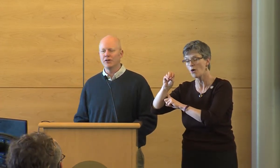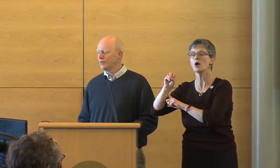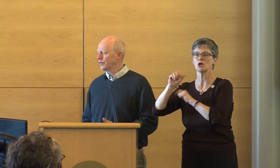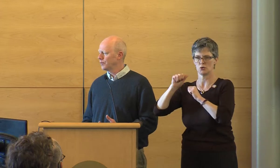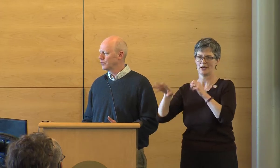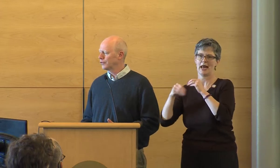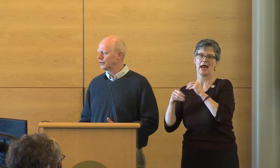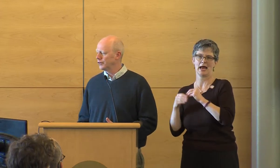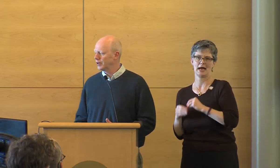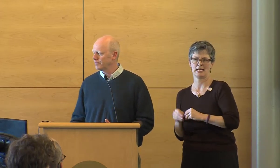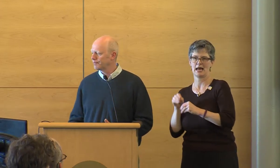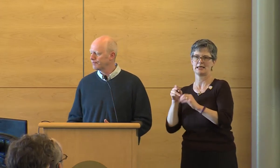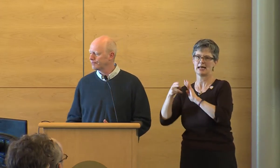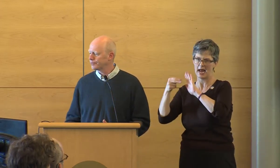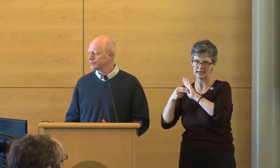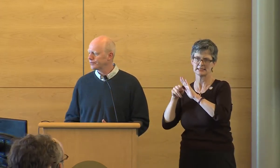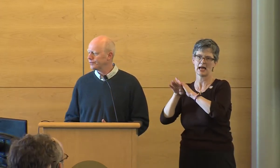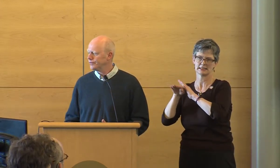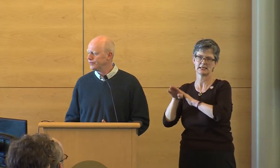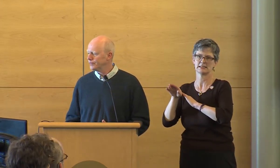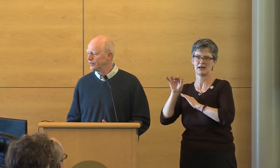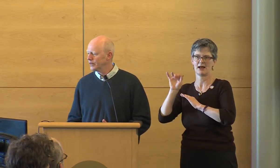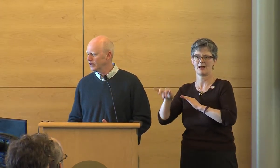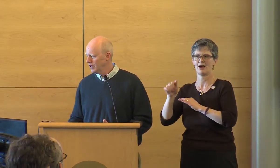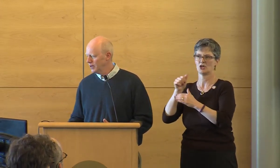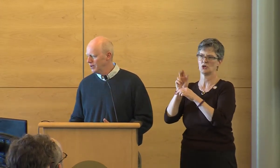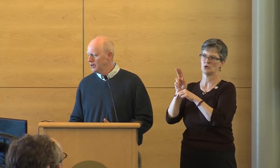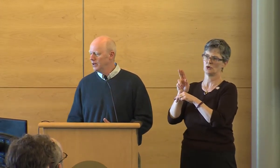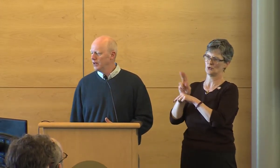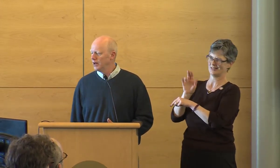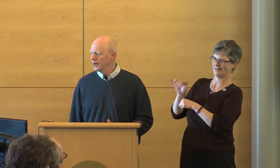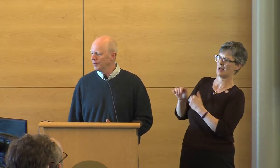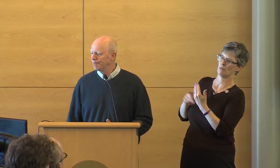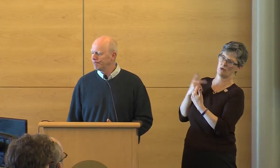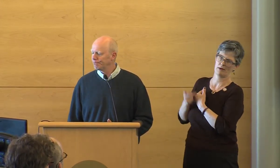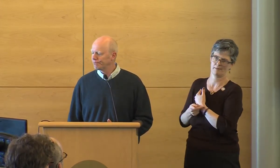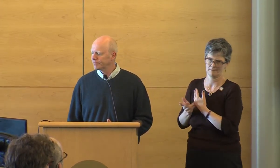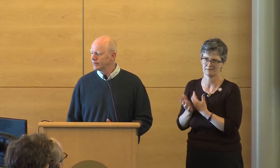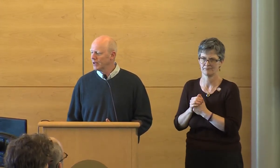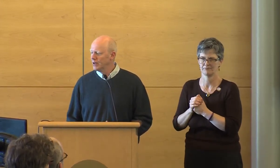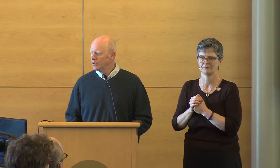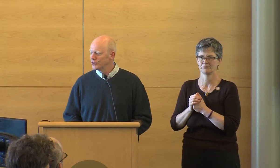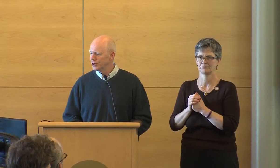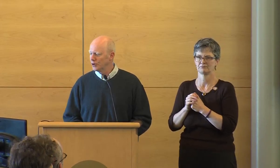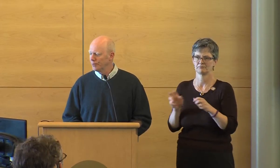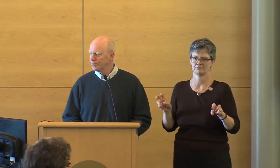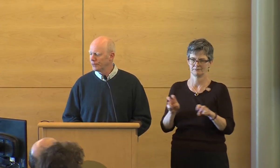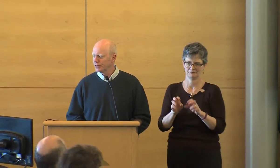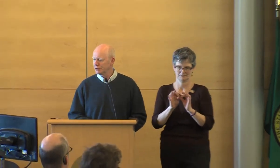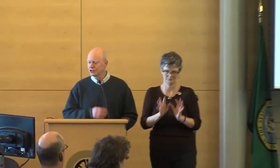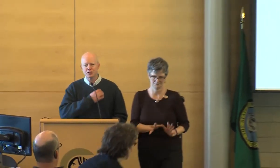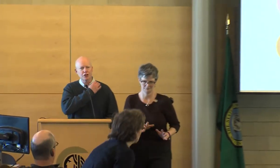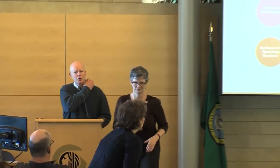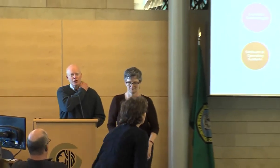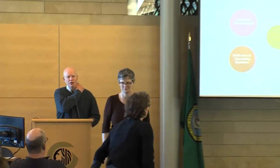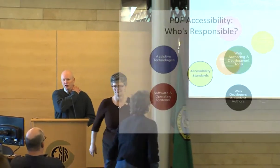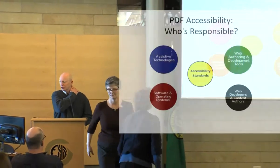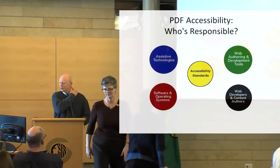Acrobat Pro. So regardless of how the document was created, you can pull it into Adobe Acrobat Pro and